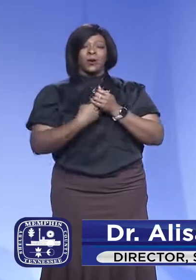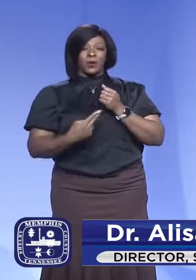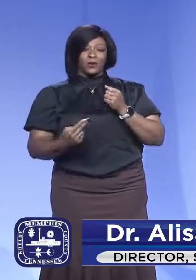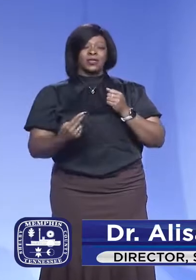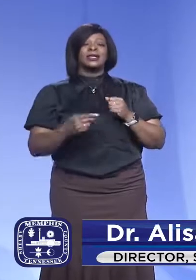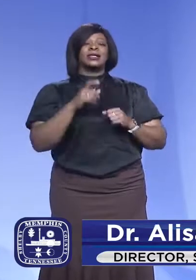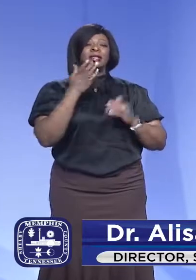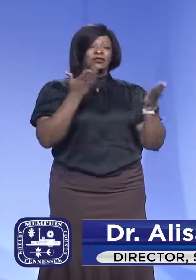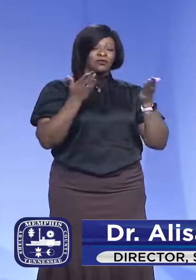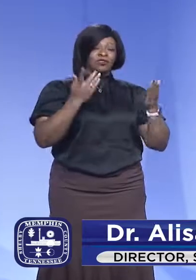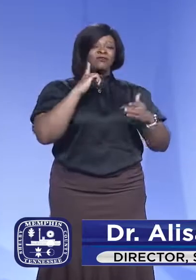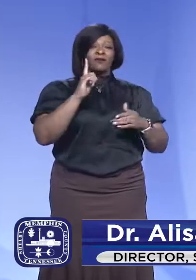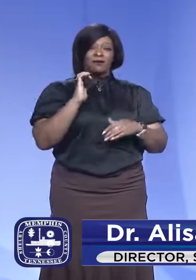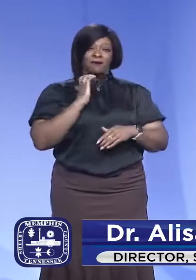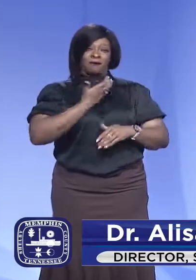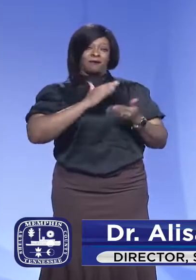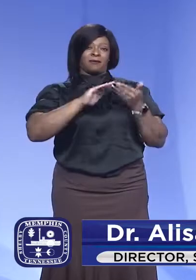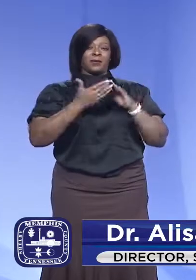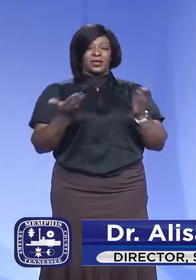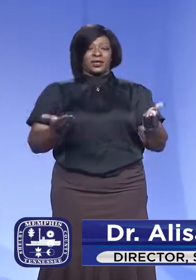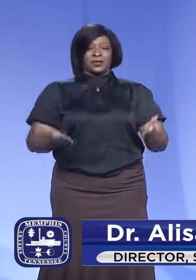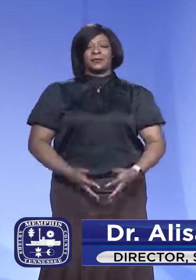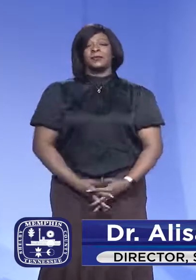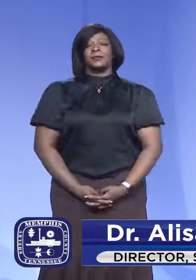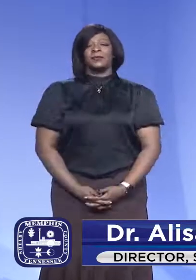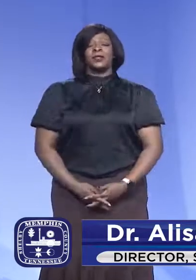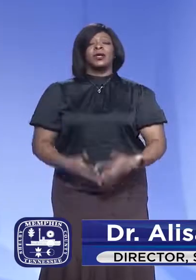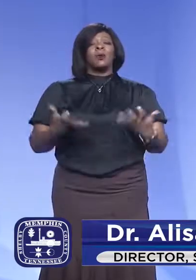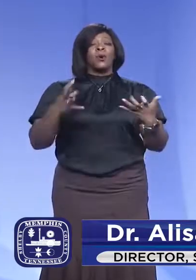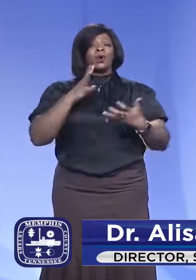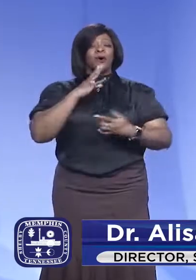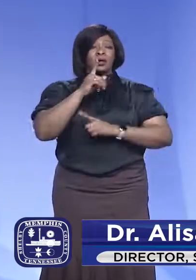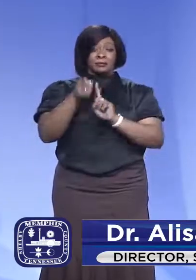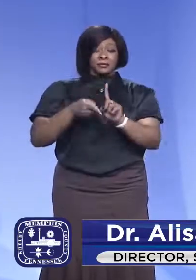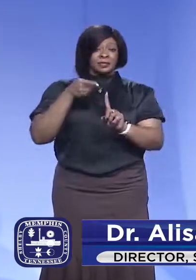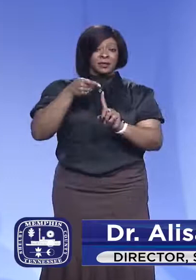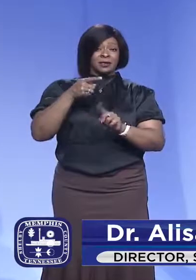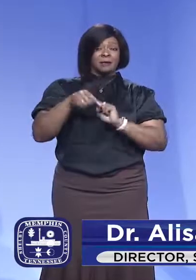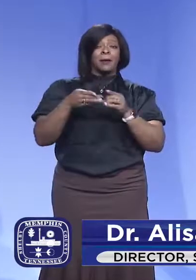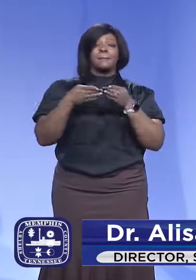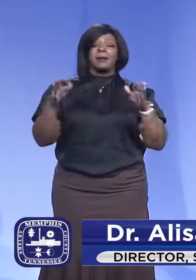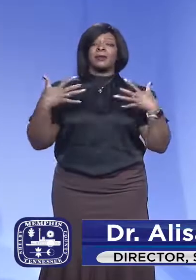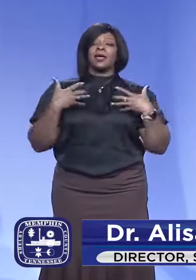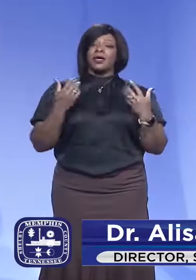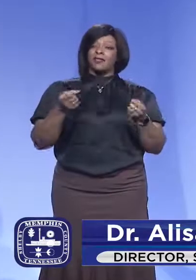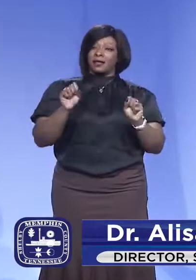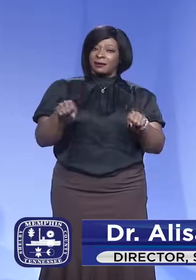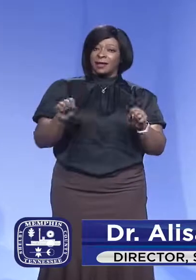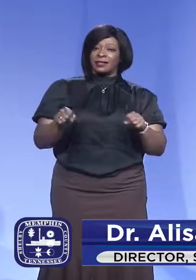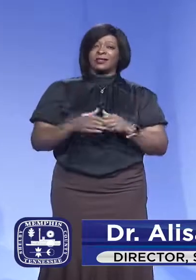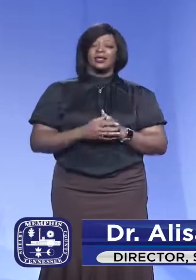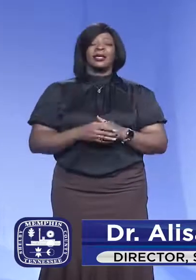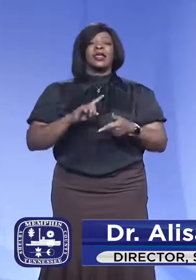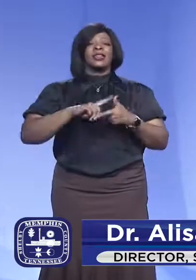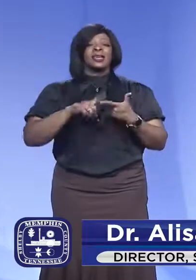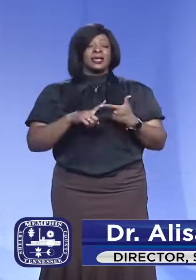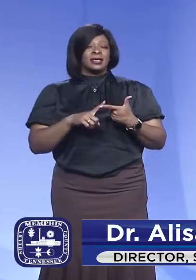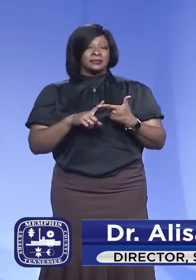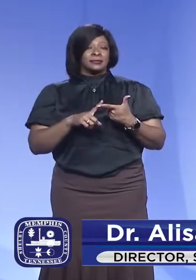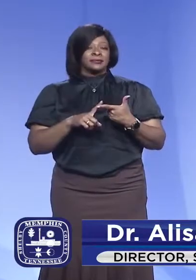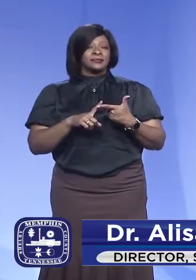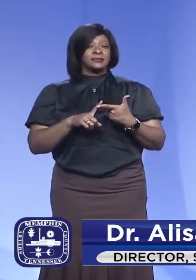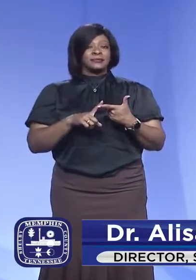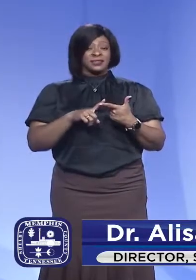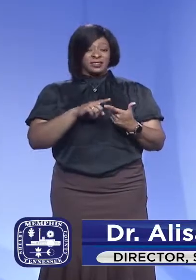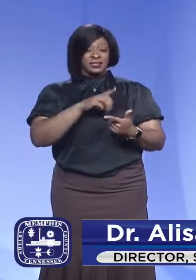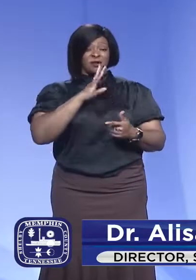necessary services for our community. And then I want to talk specifically about public health capacity, and then talk